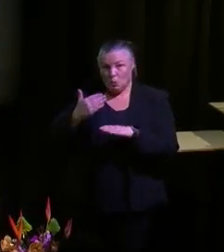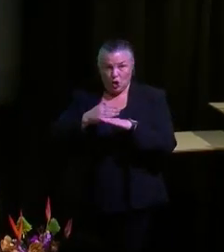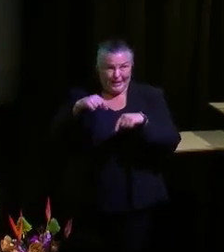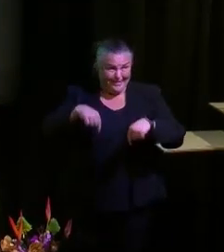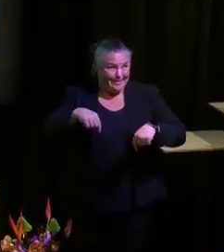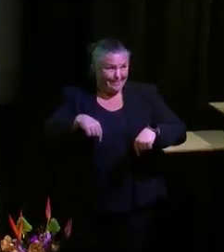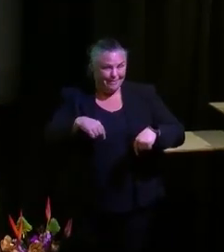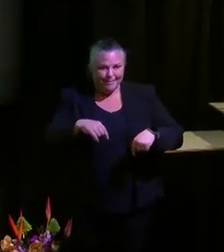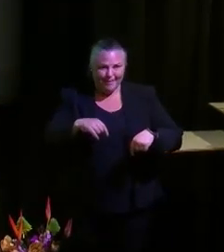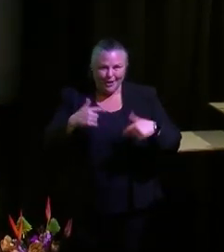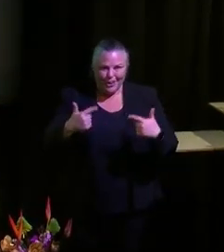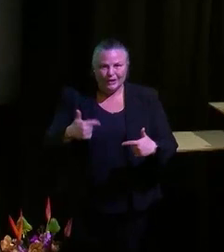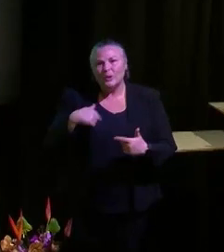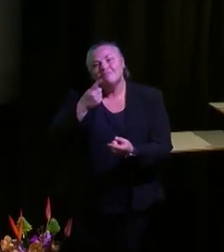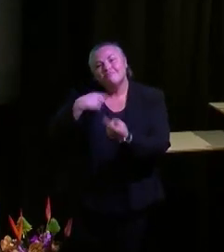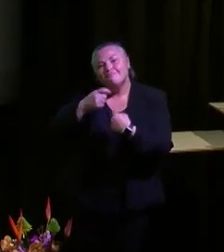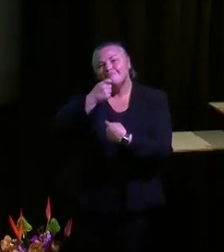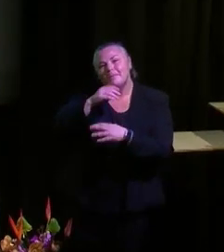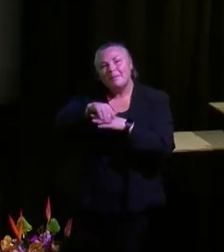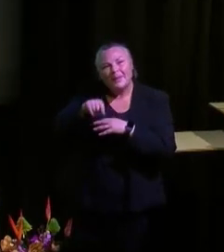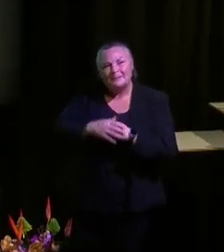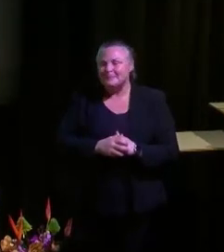Yeah, can you tell us about that?